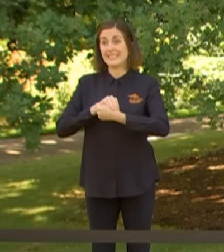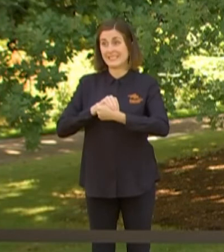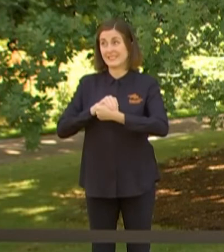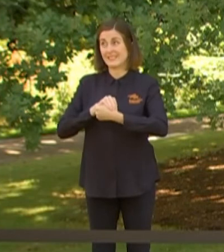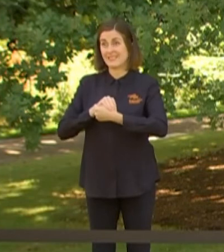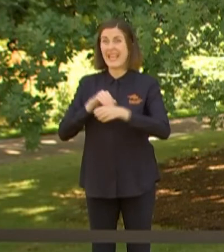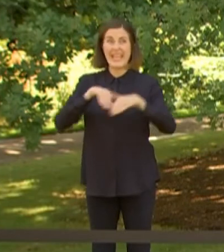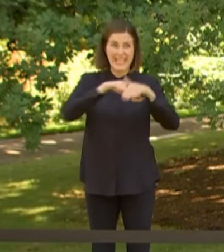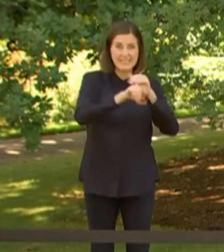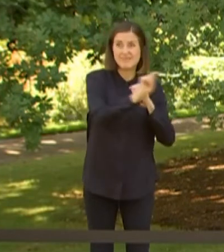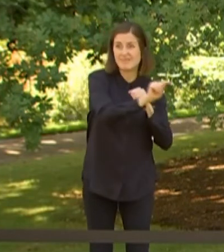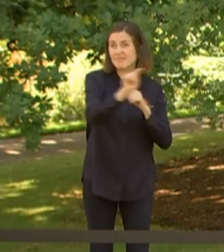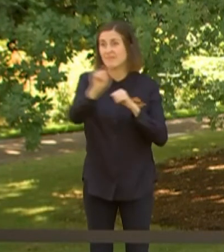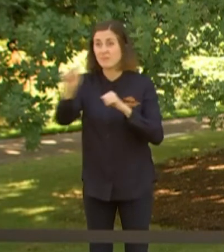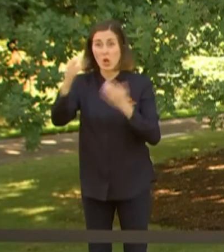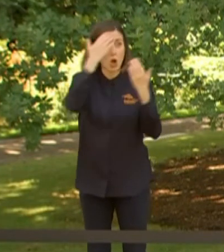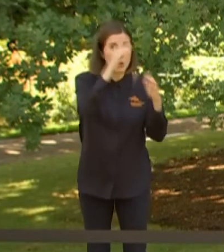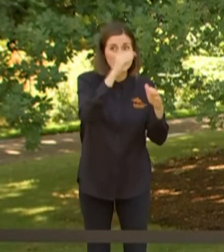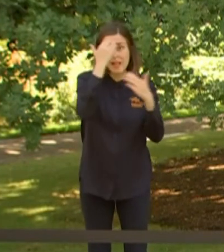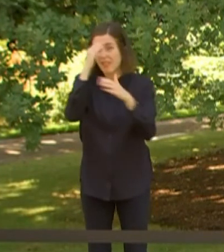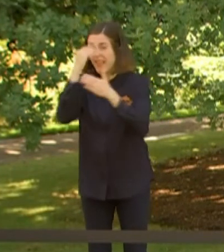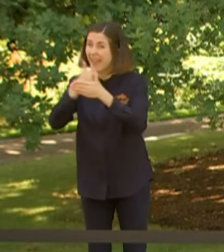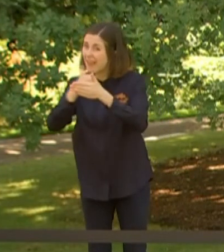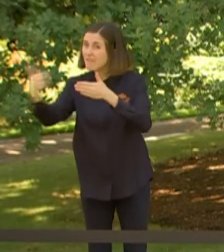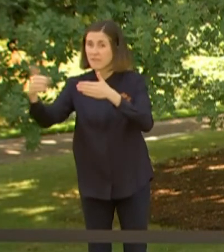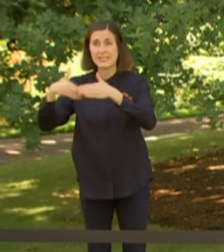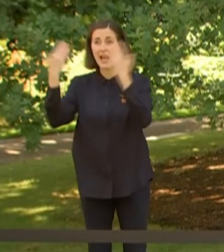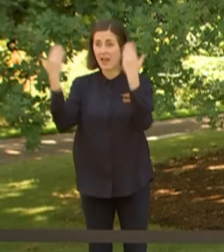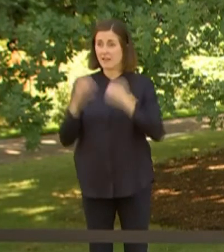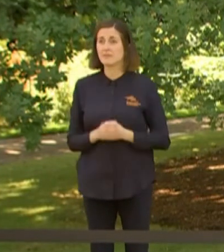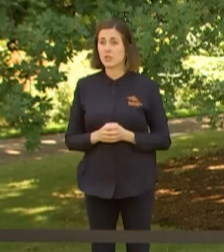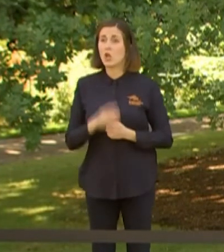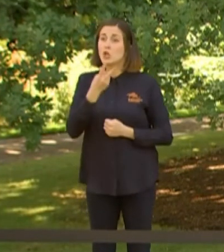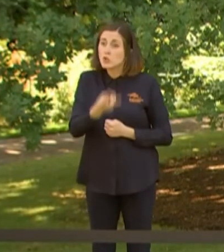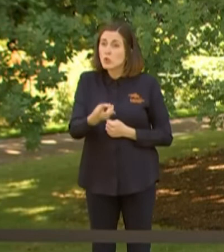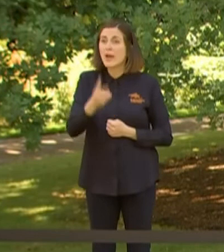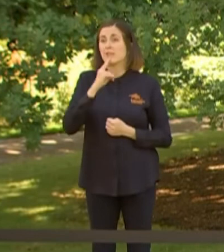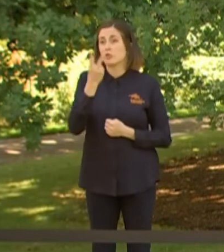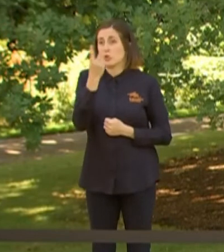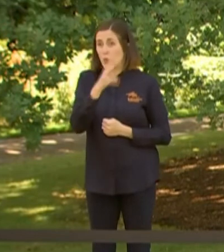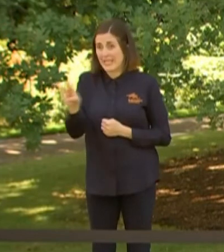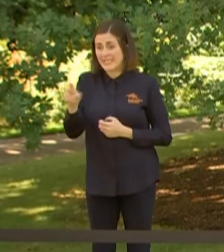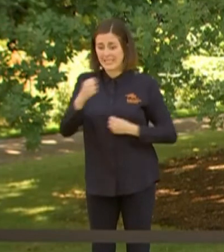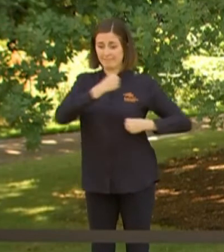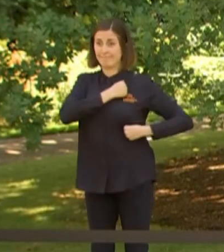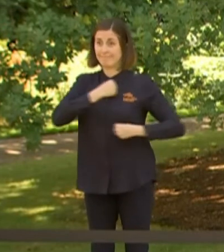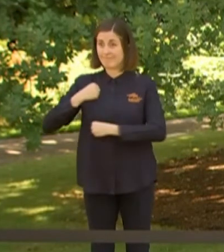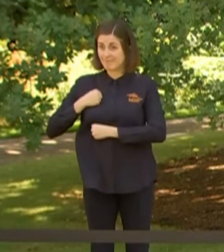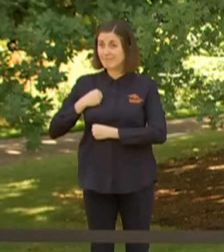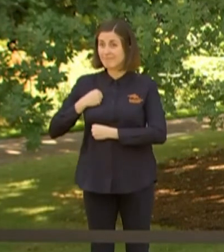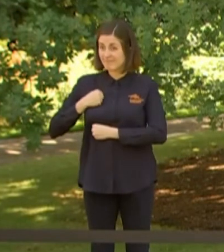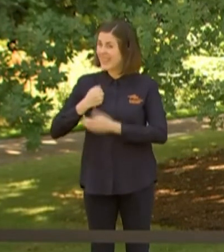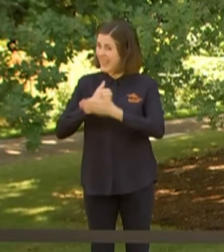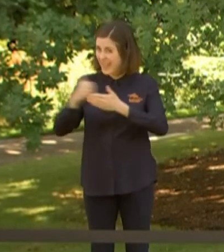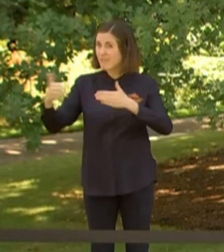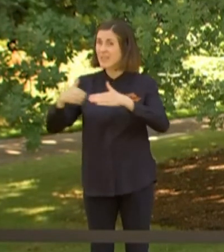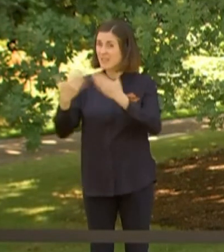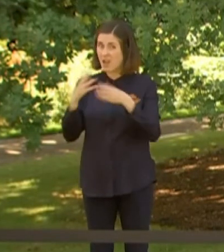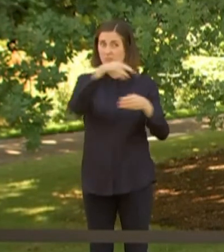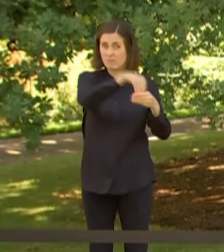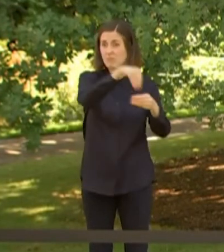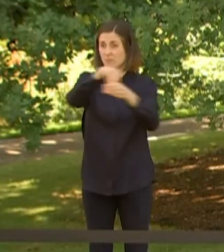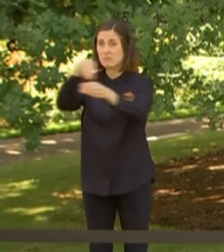numbers over a day. About 220 odd ADF a day will be embedded.